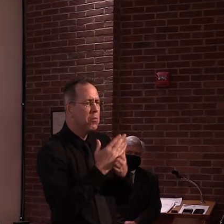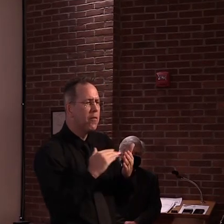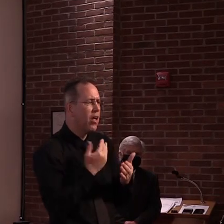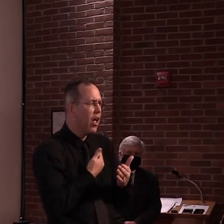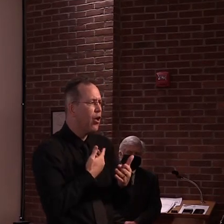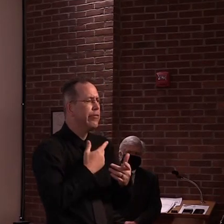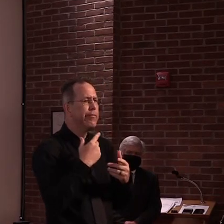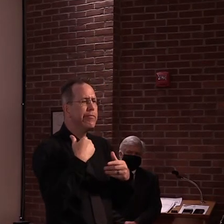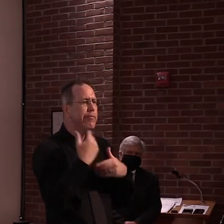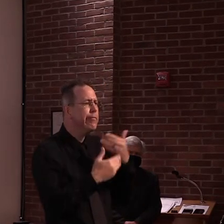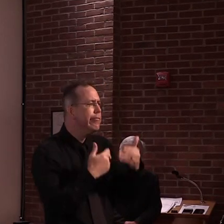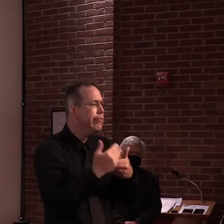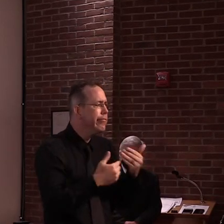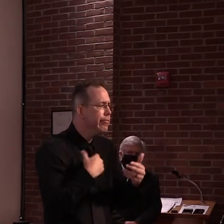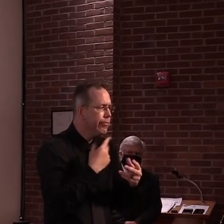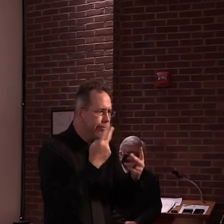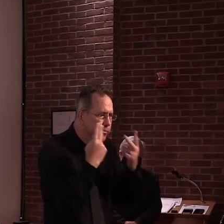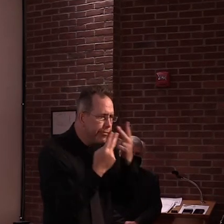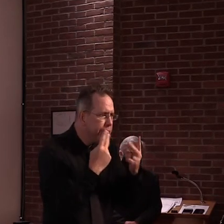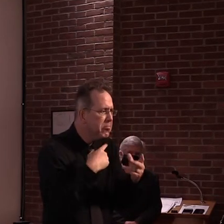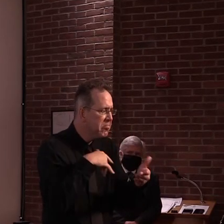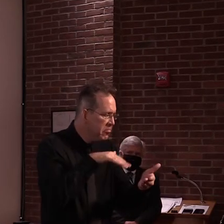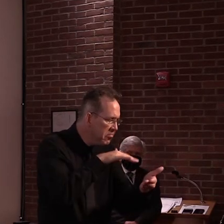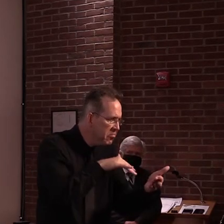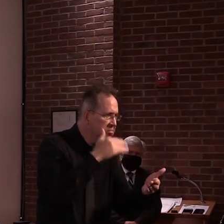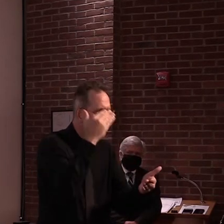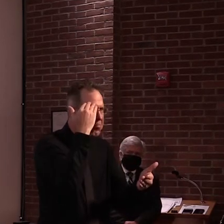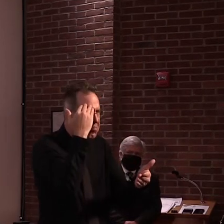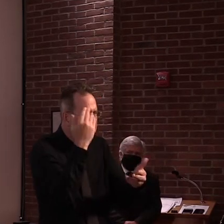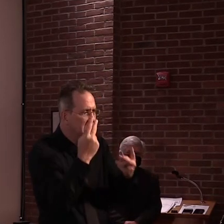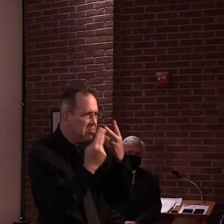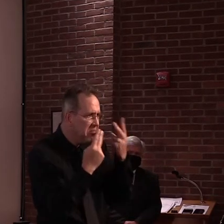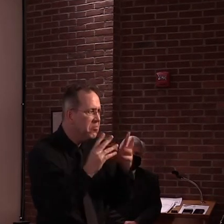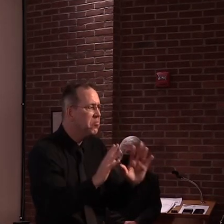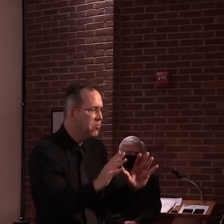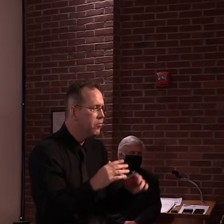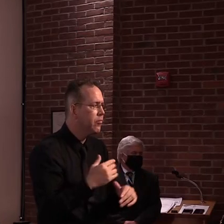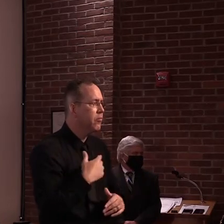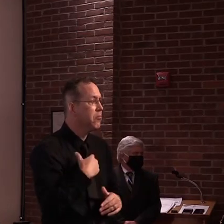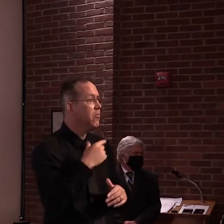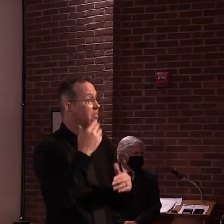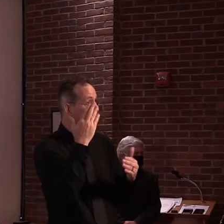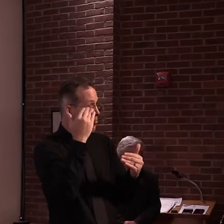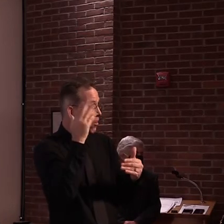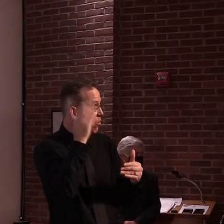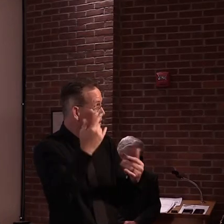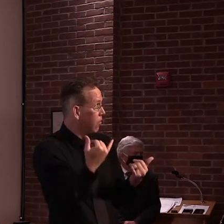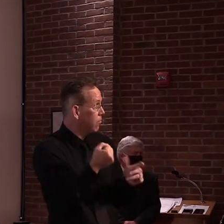outset. And this isn't what I think resurgence is going to look like.